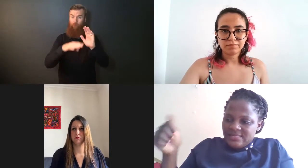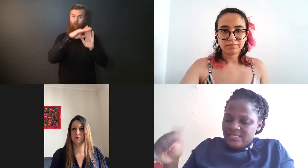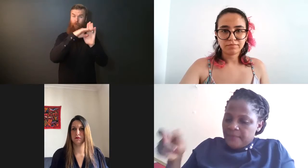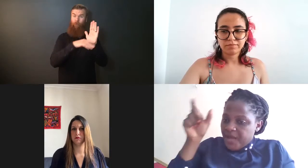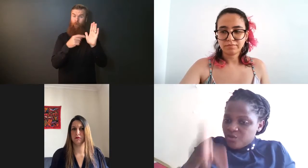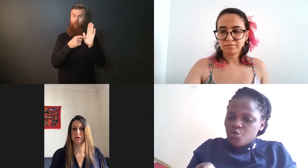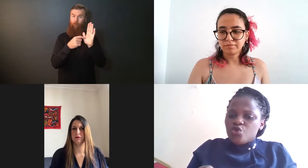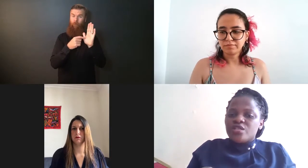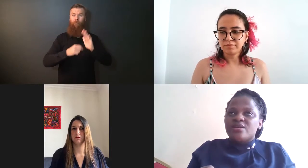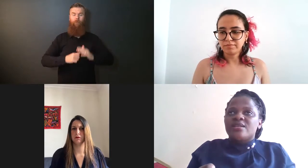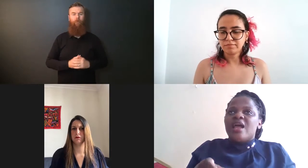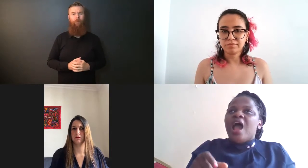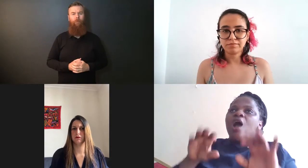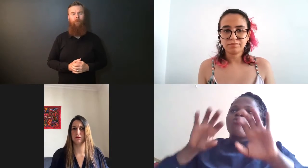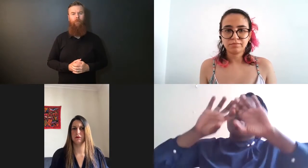focus